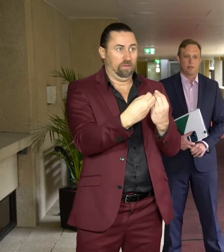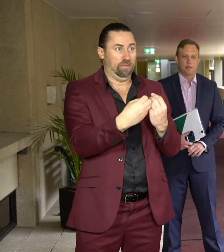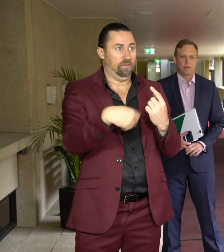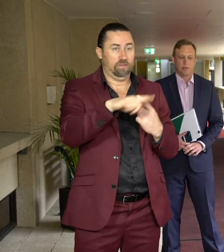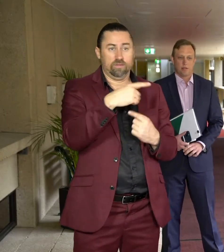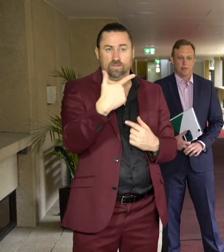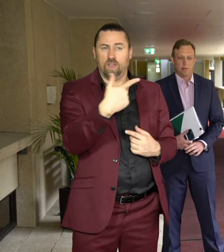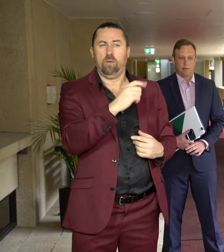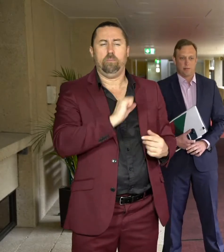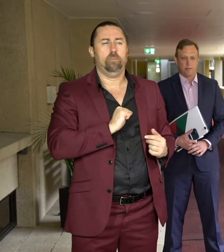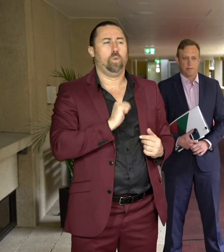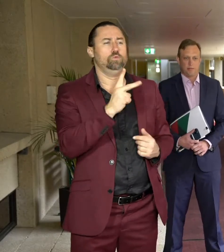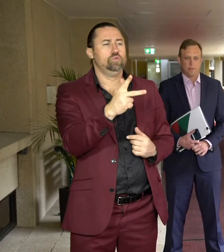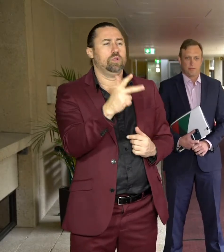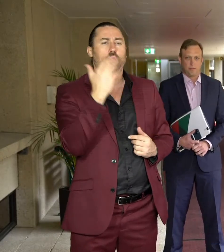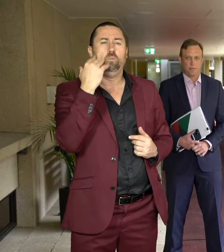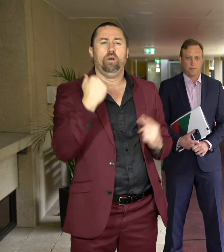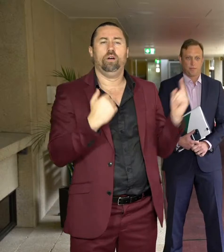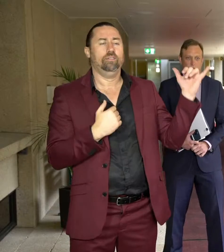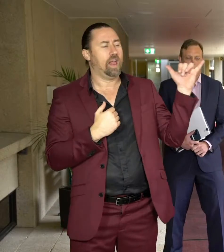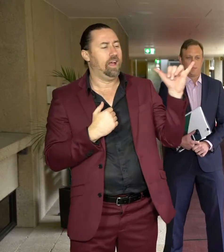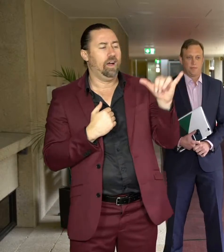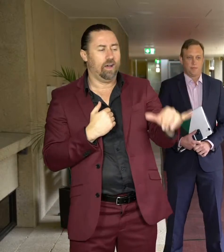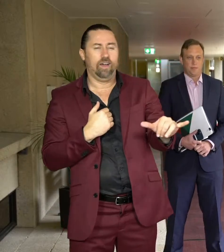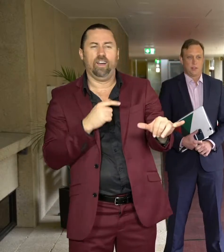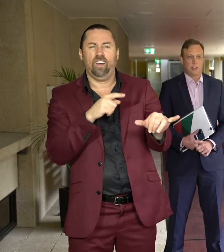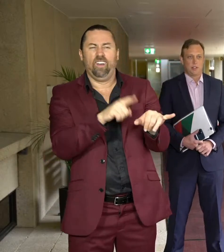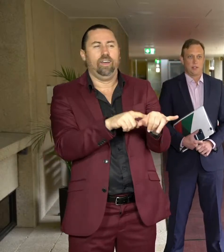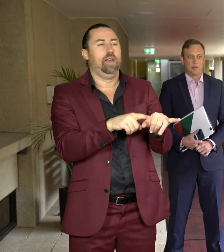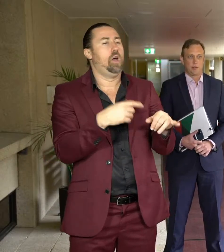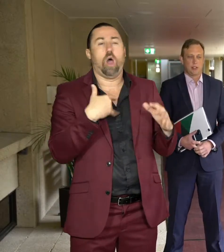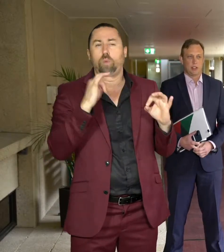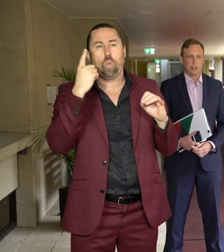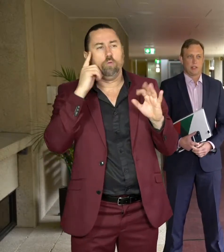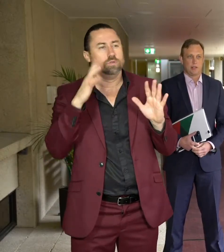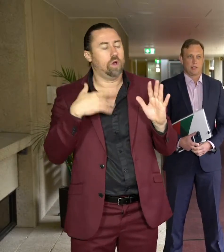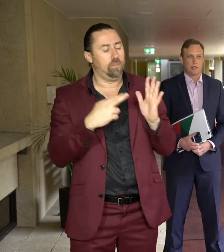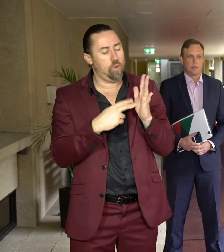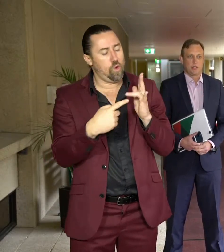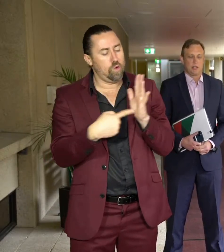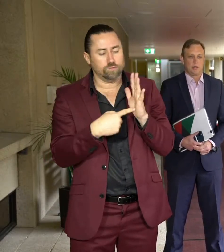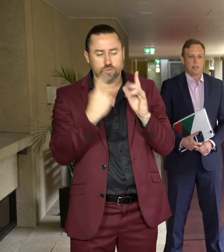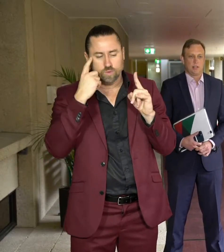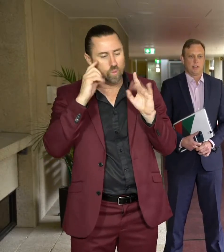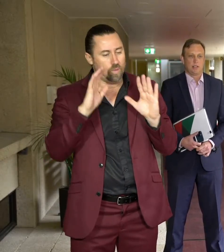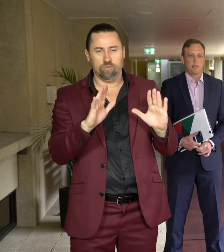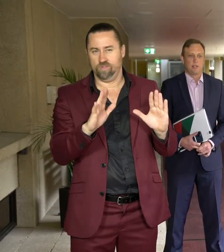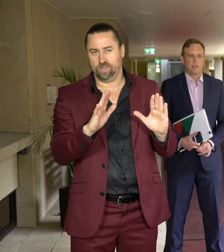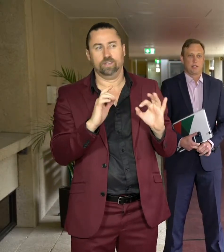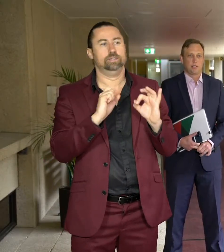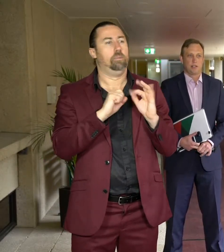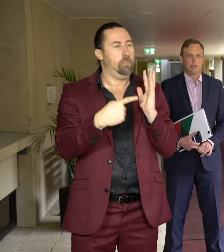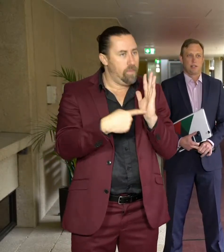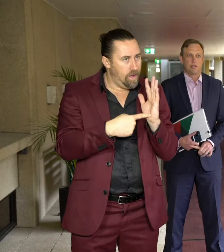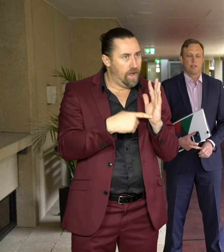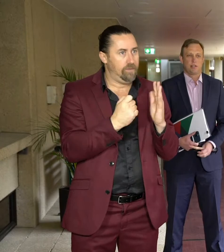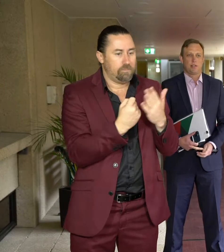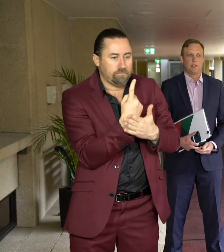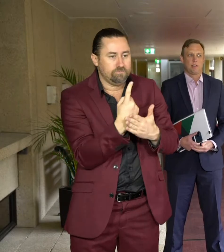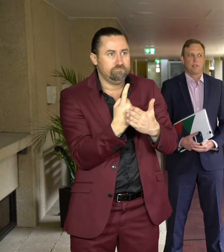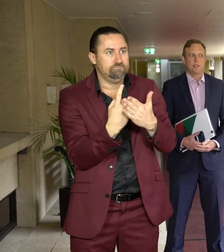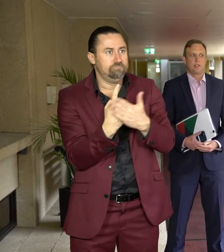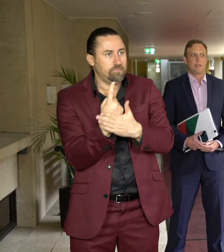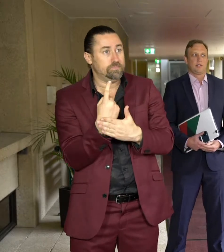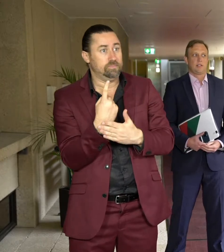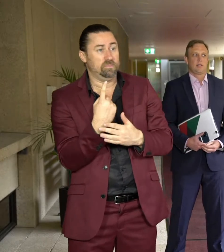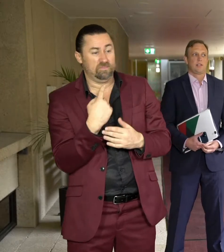from Portugal. So I'm not concerned about that, but we are continuing to see cases in